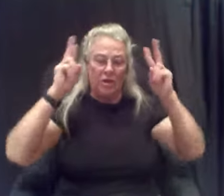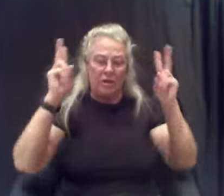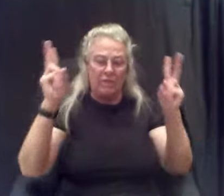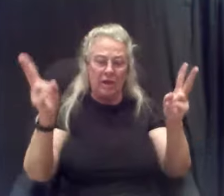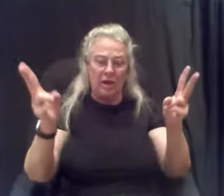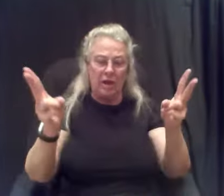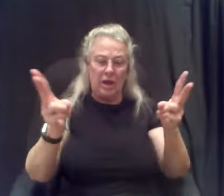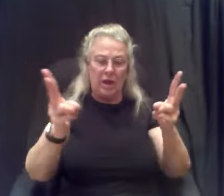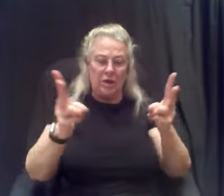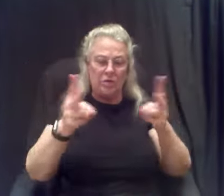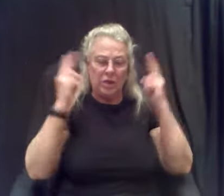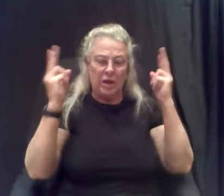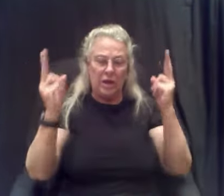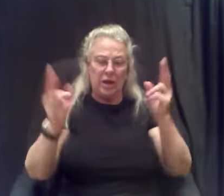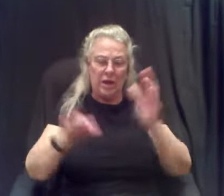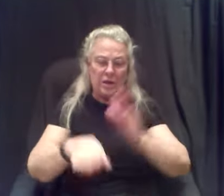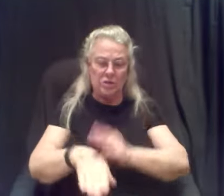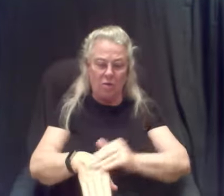victory's cry.